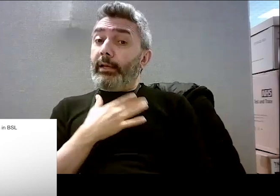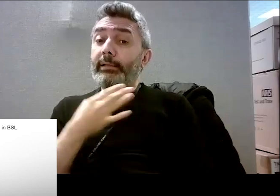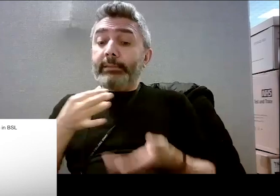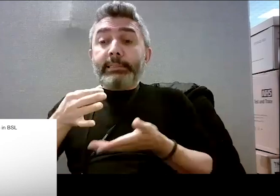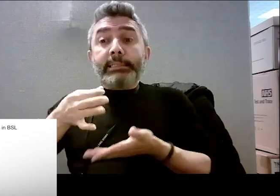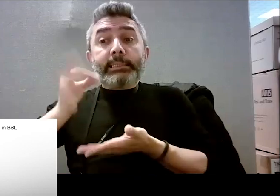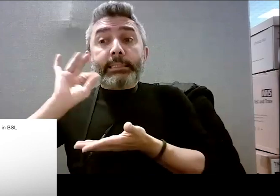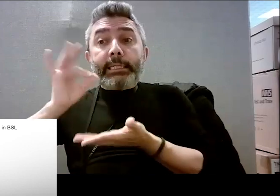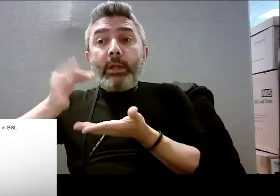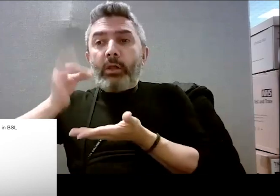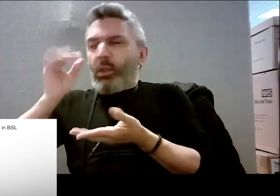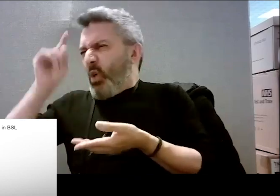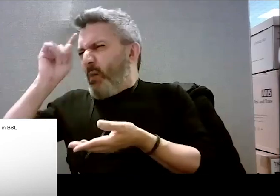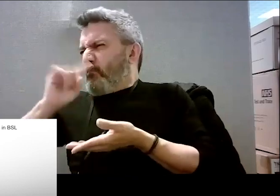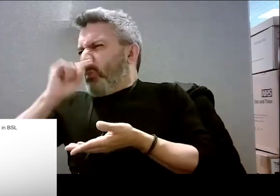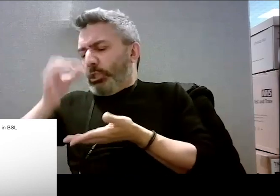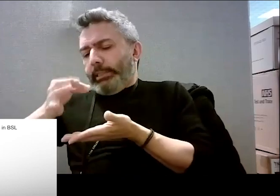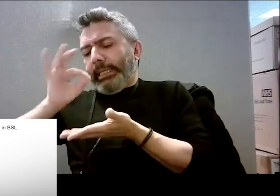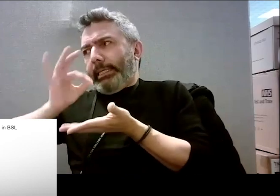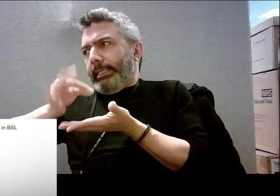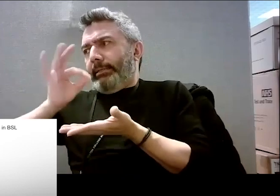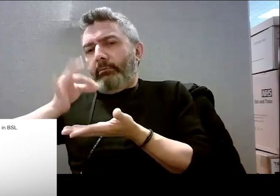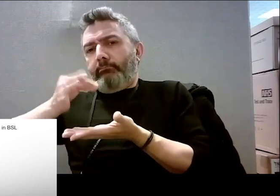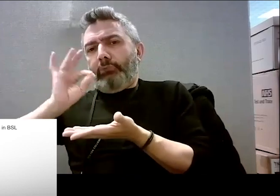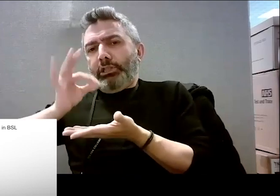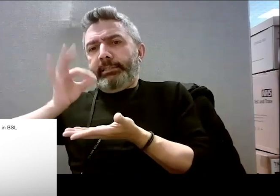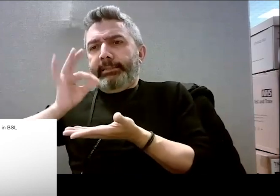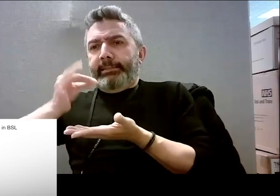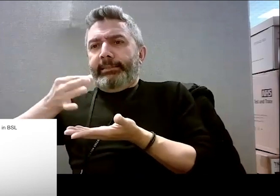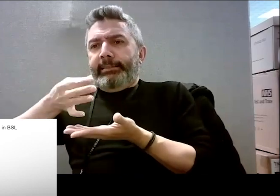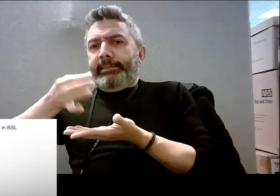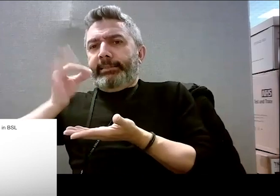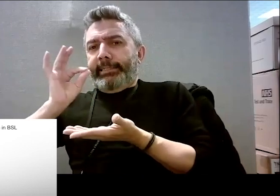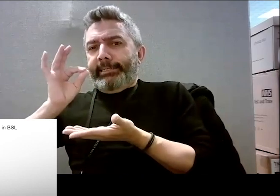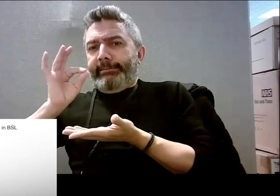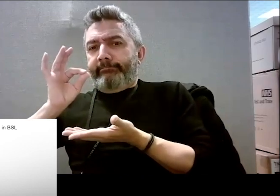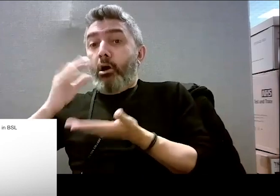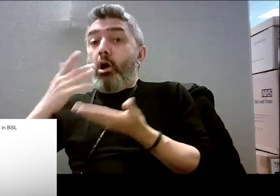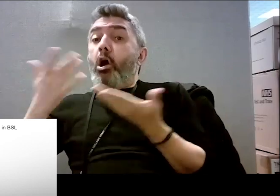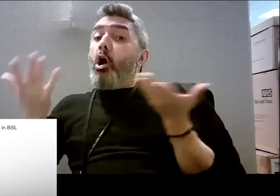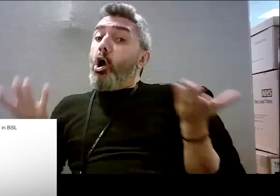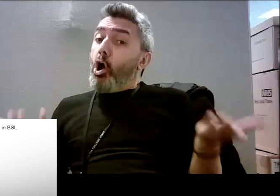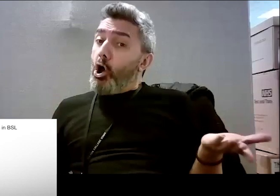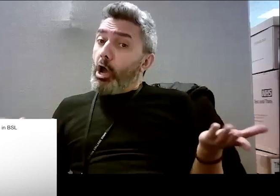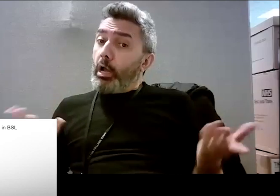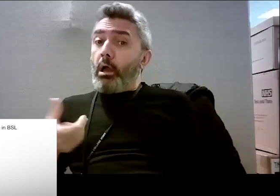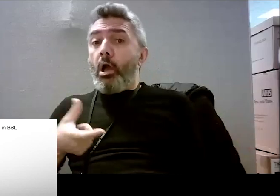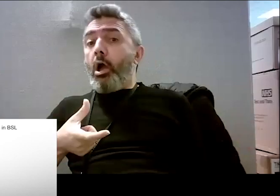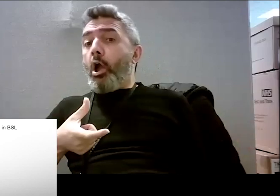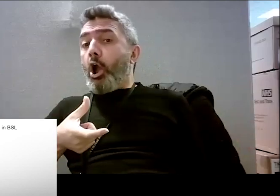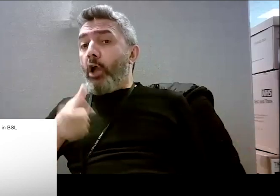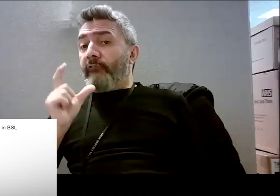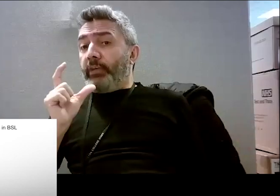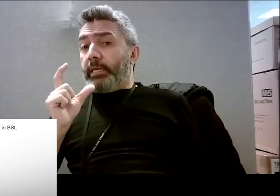You like tea? Because we drink tea. We're very posh when we drink tea. Tea or